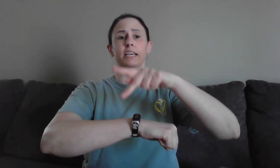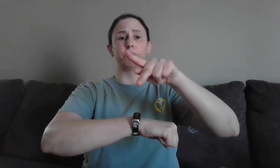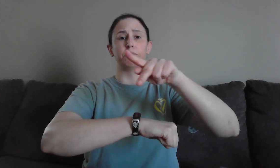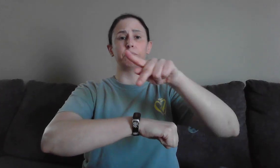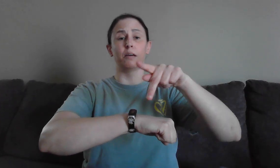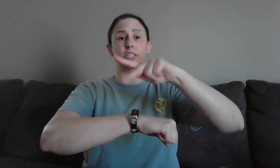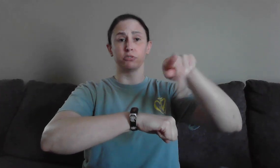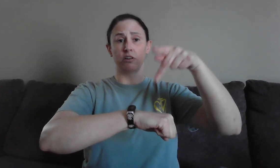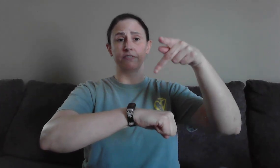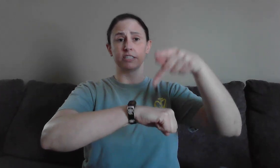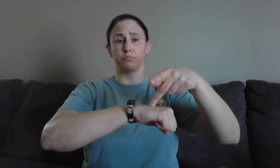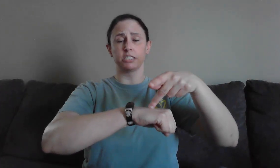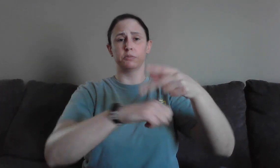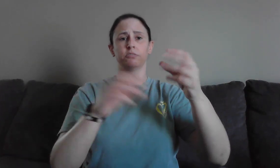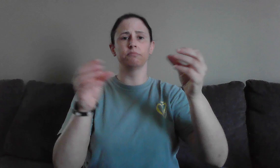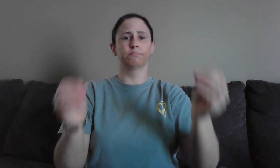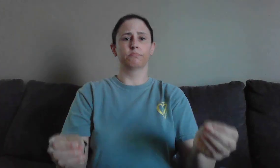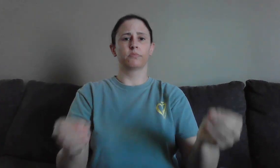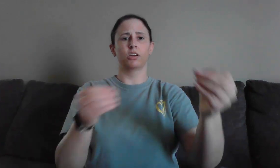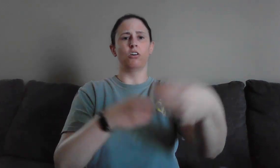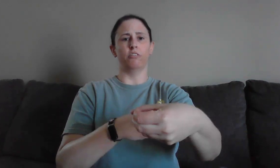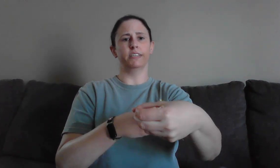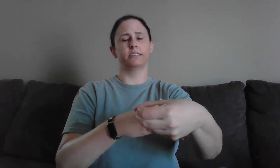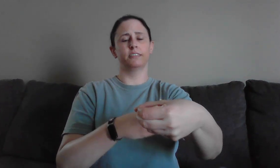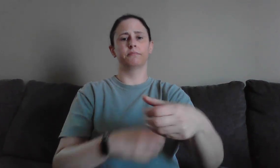say principal's office, principal, office.